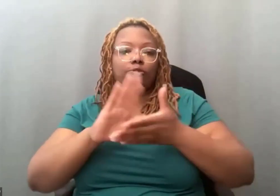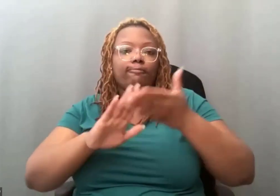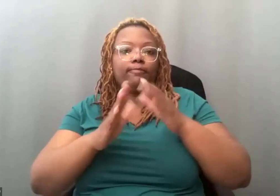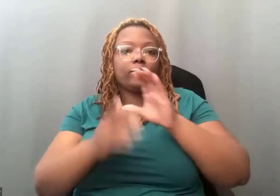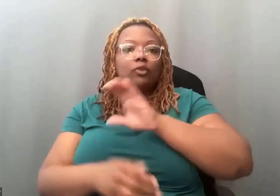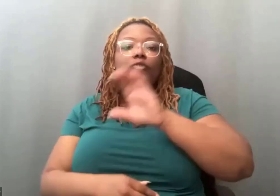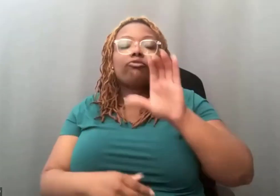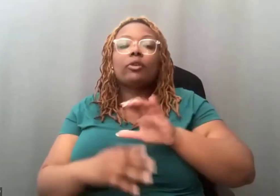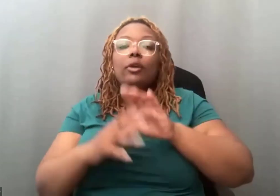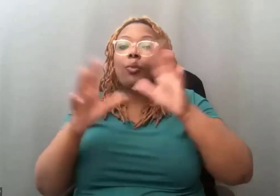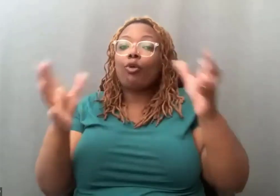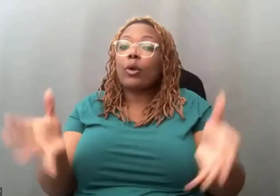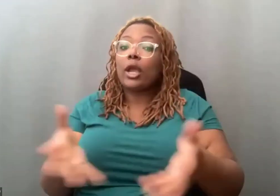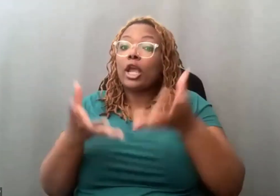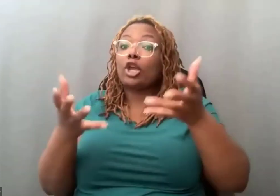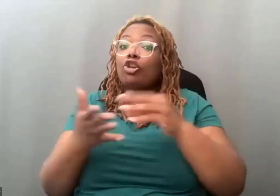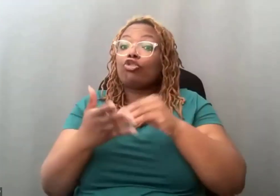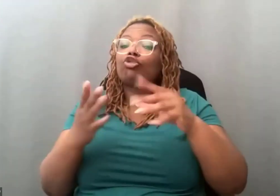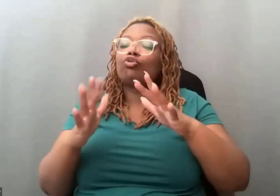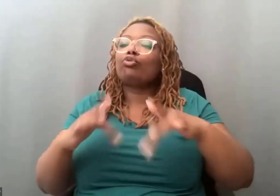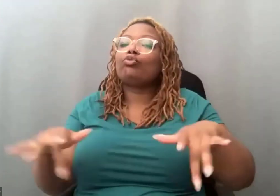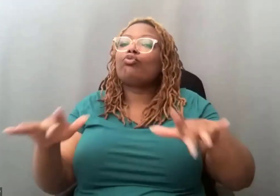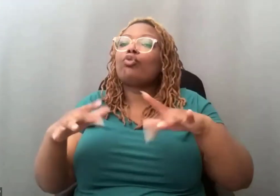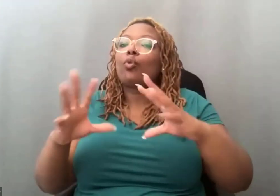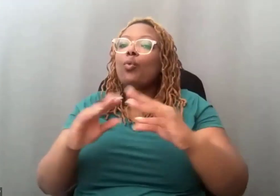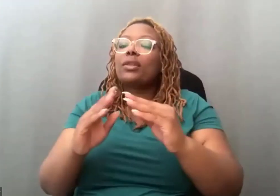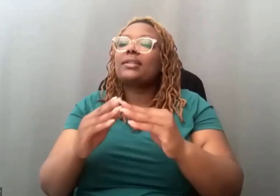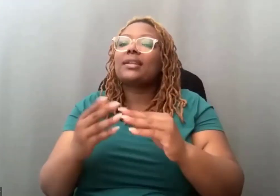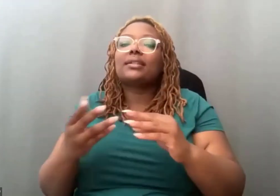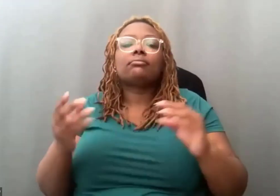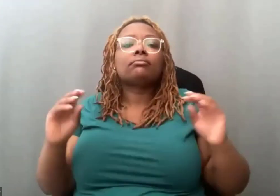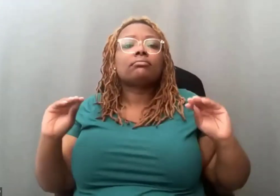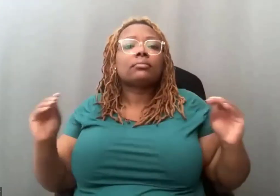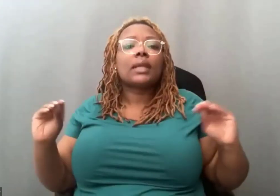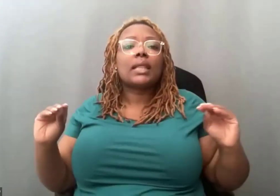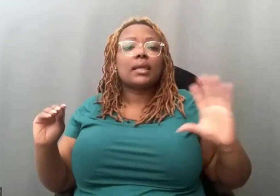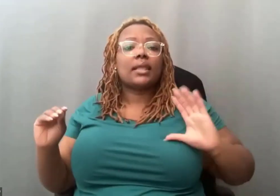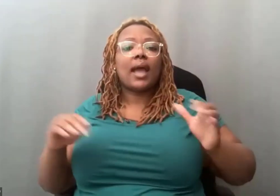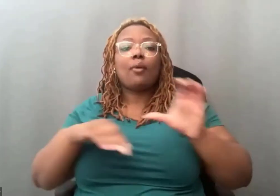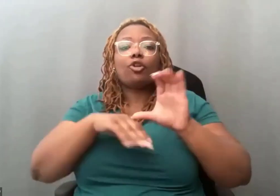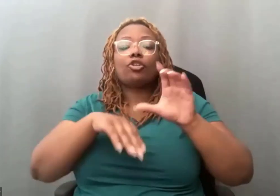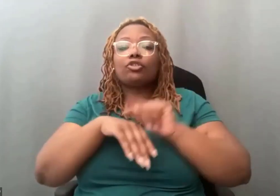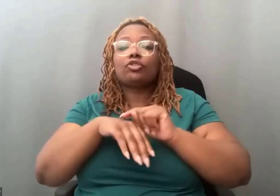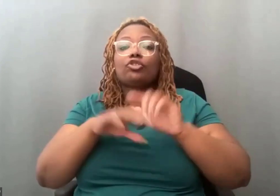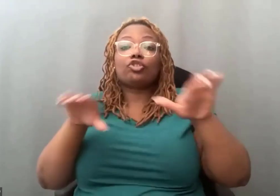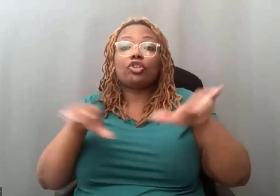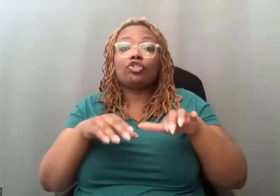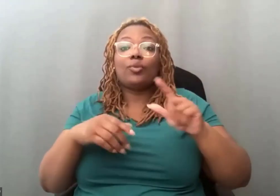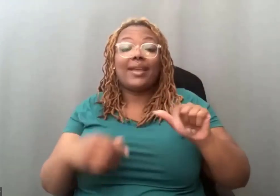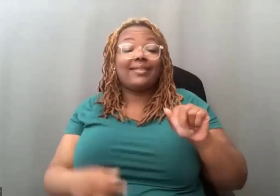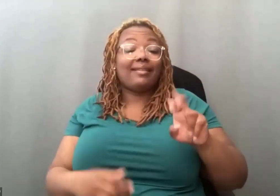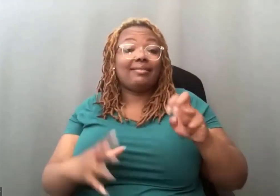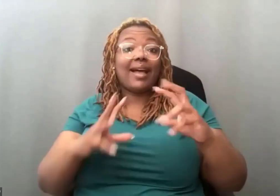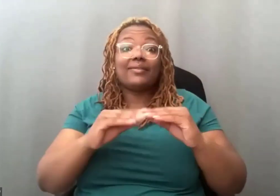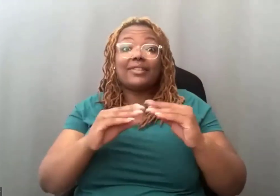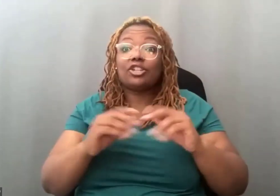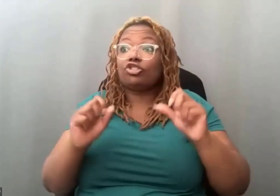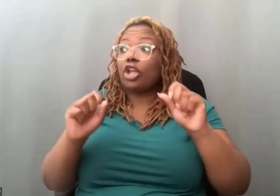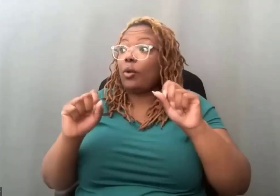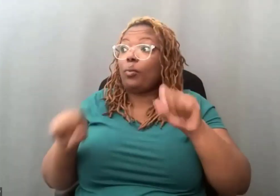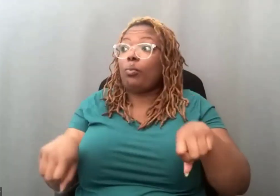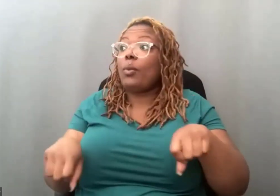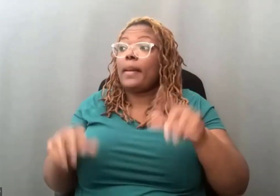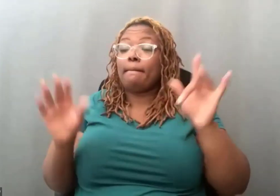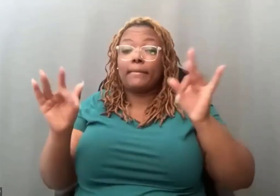go ahead and record the session. There shouldn't be anything that our consultants are doing in a live session that would